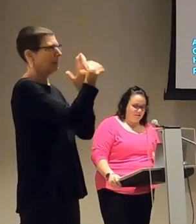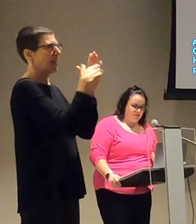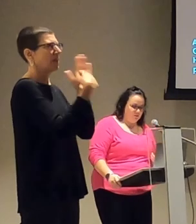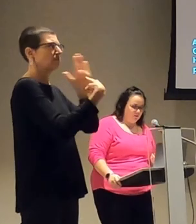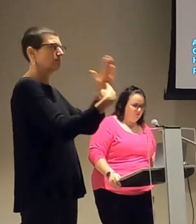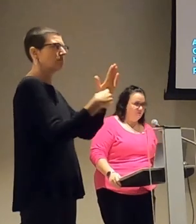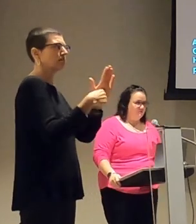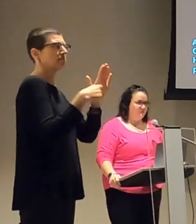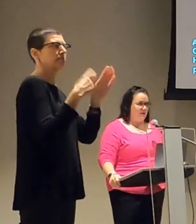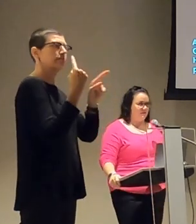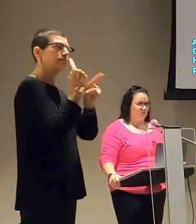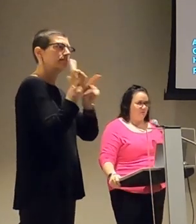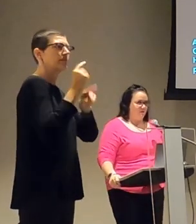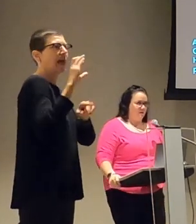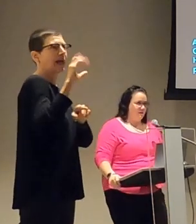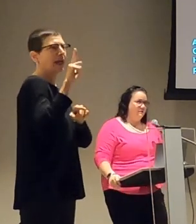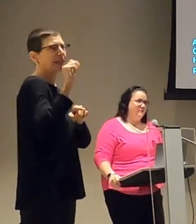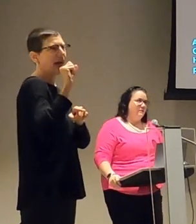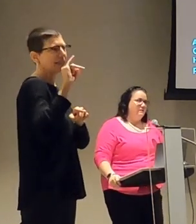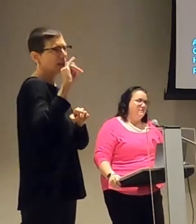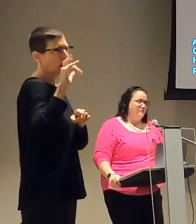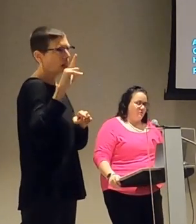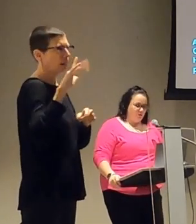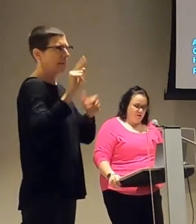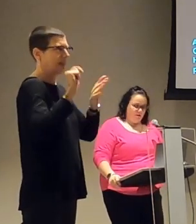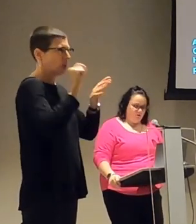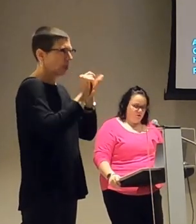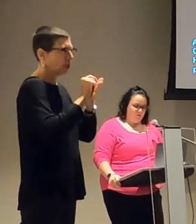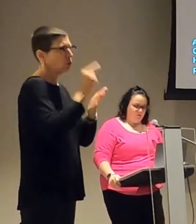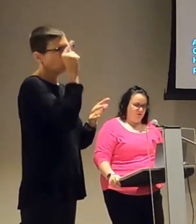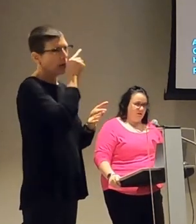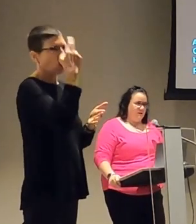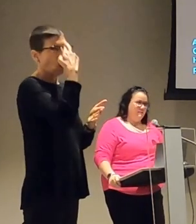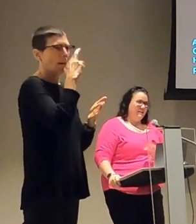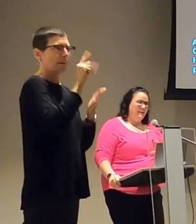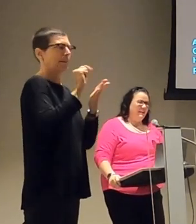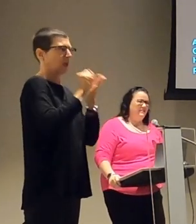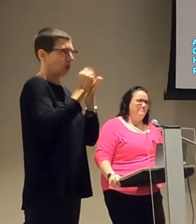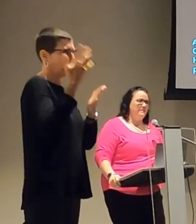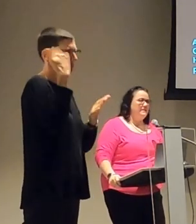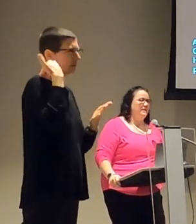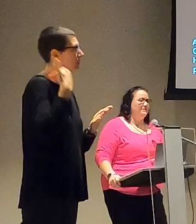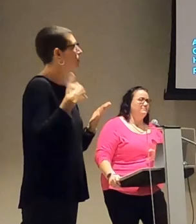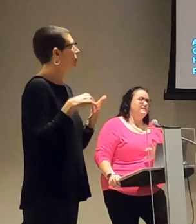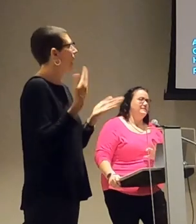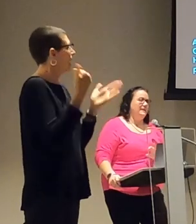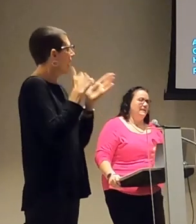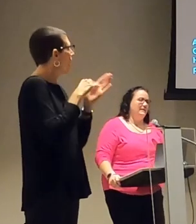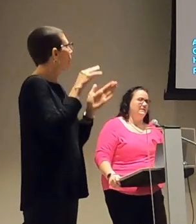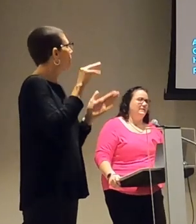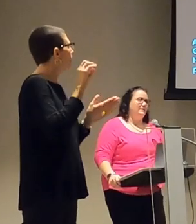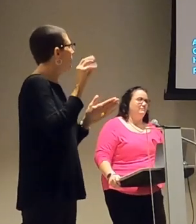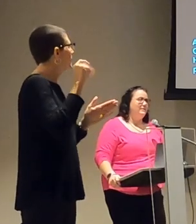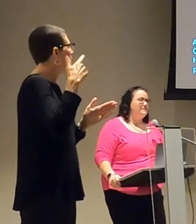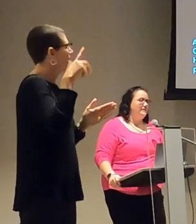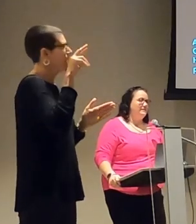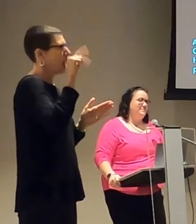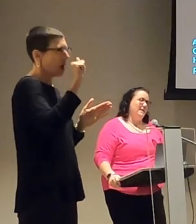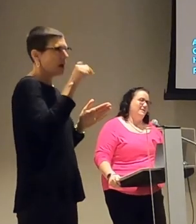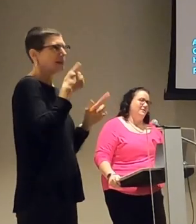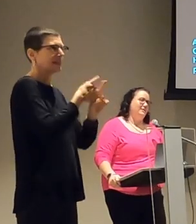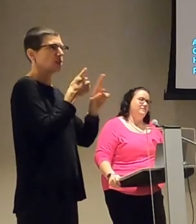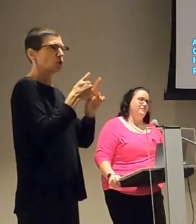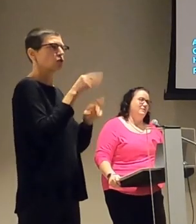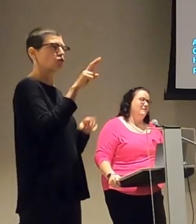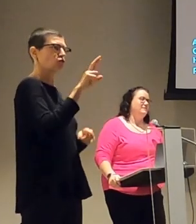references the classical period, so the Greek and the Roman period. Again, Montagna was a